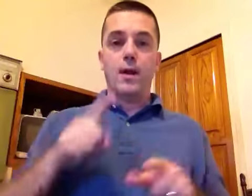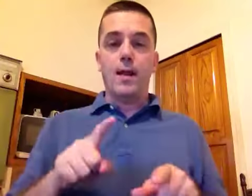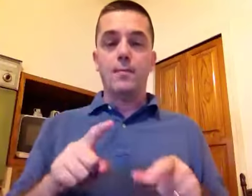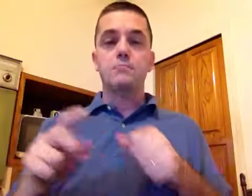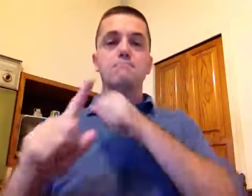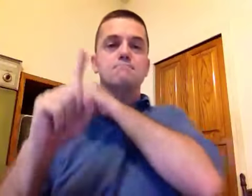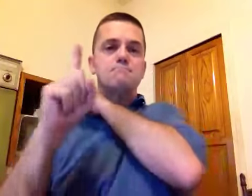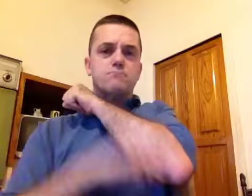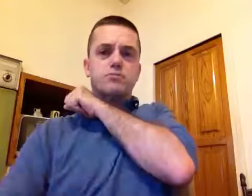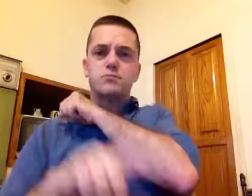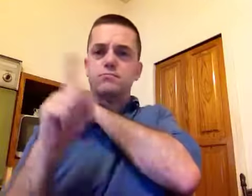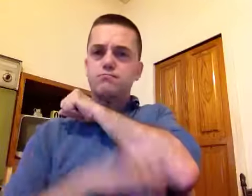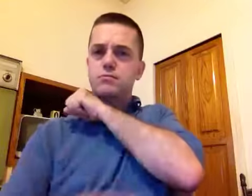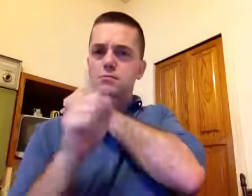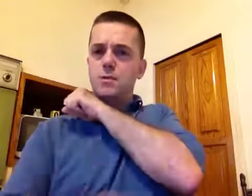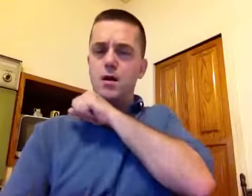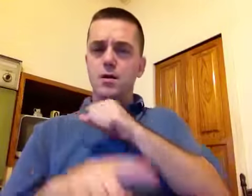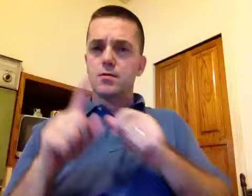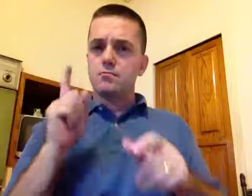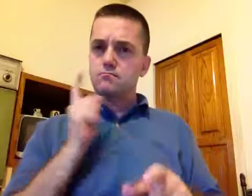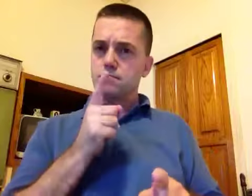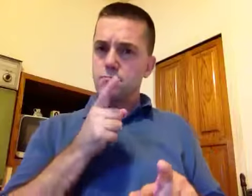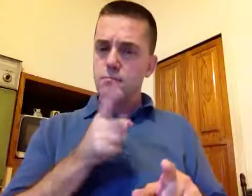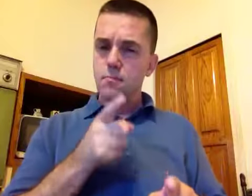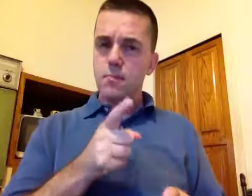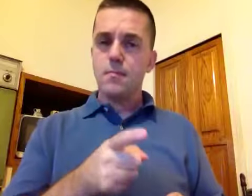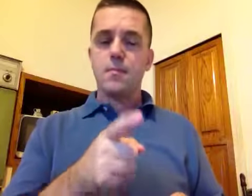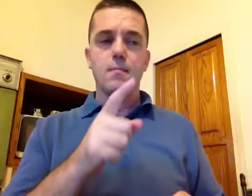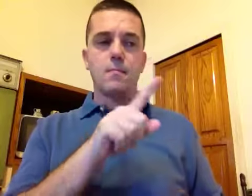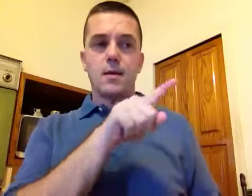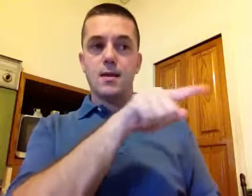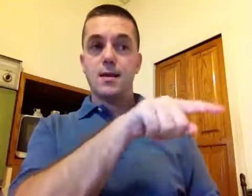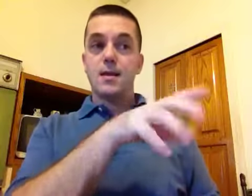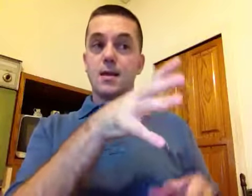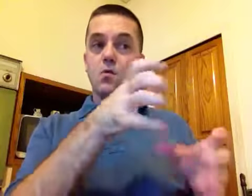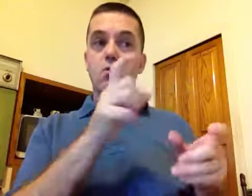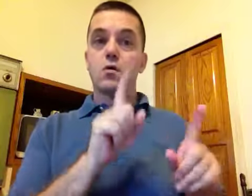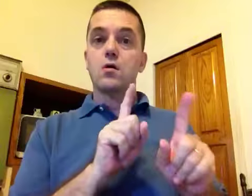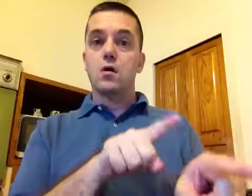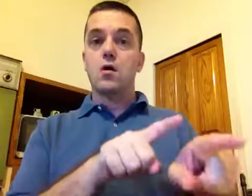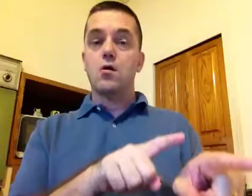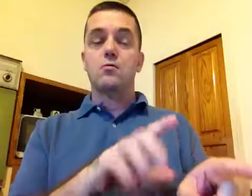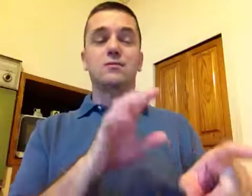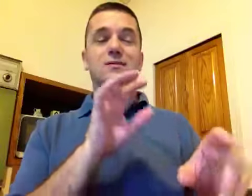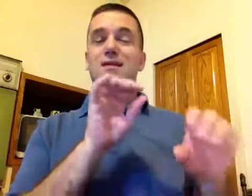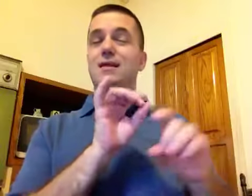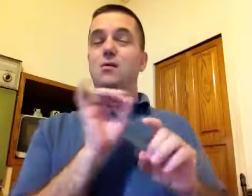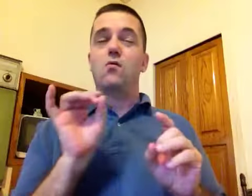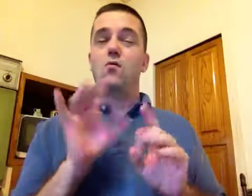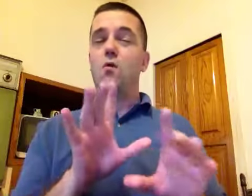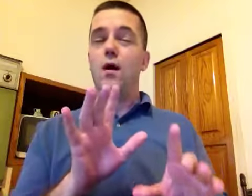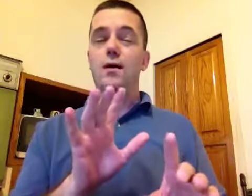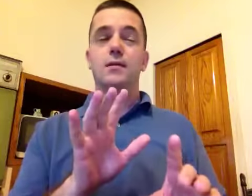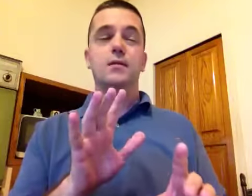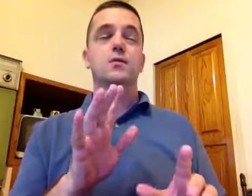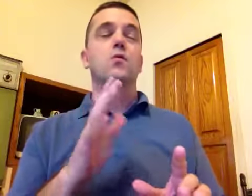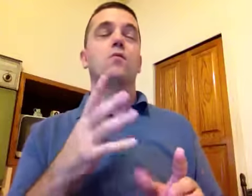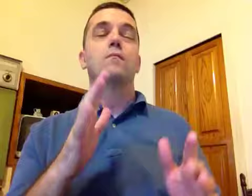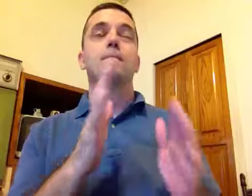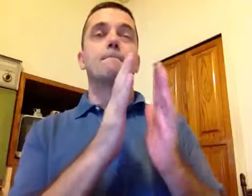go to that woodshed with your bride husband. It will take him places he does not want to go. So please hear